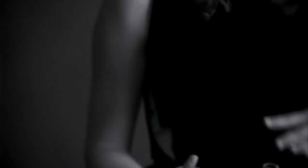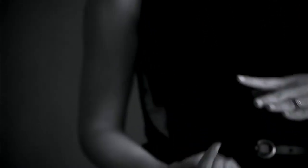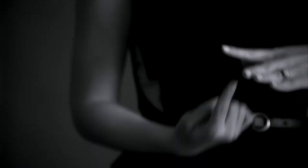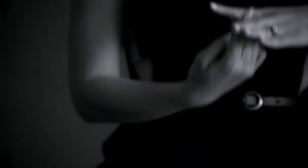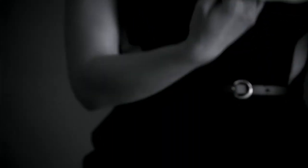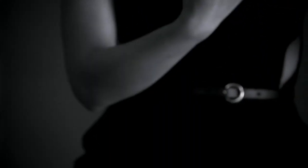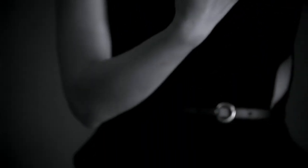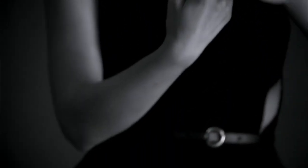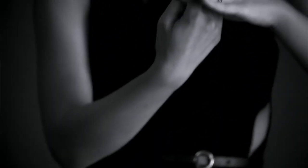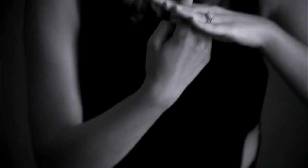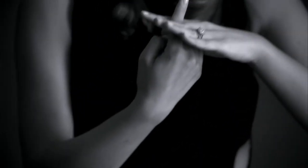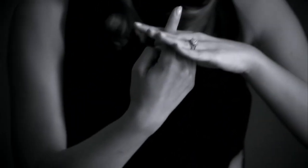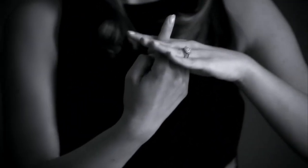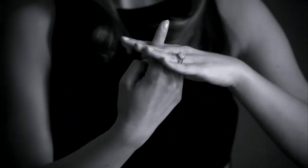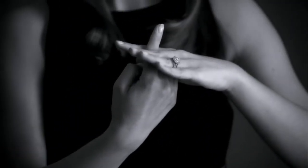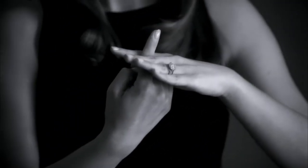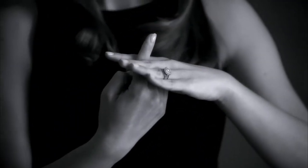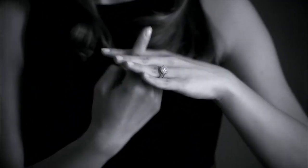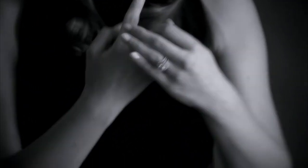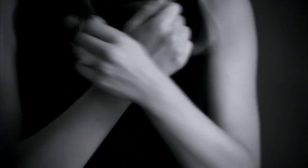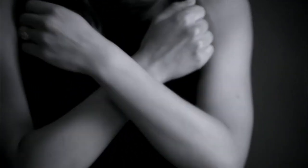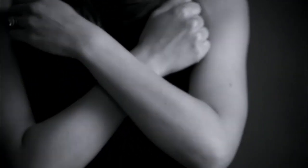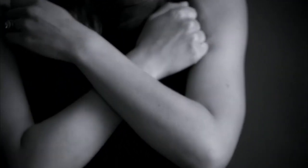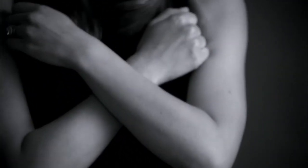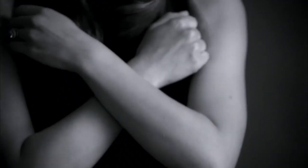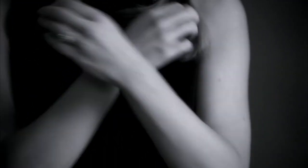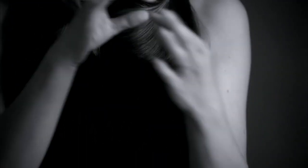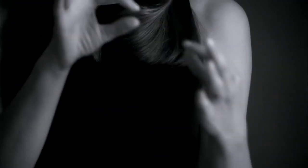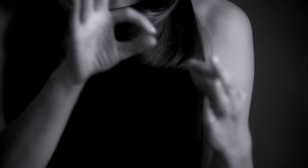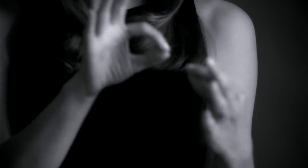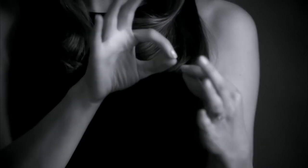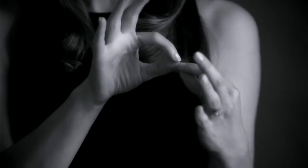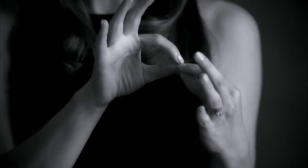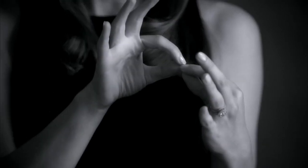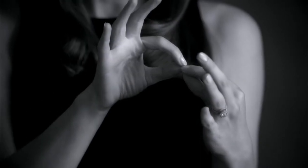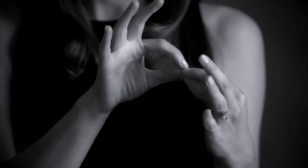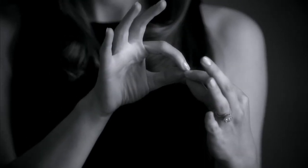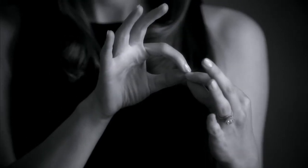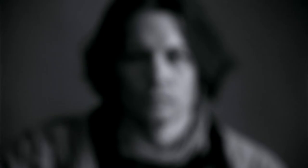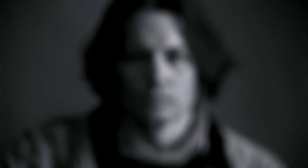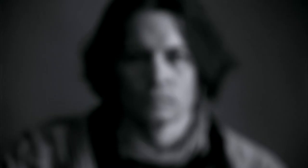Then she appeared, a love so fine,